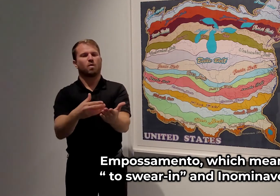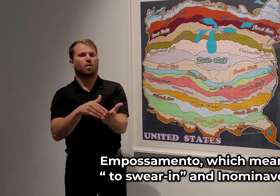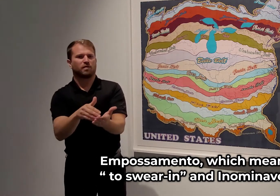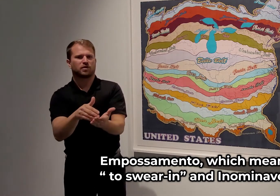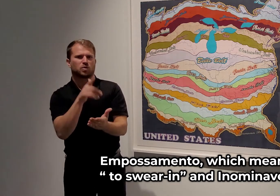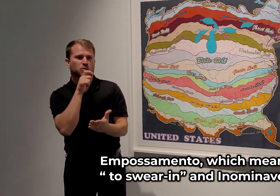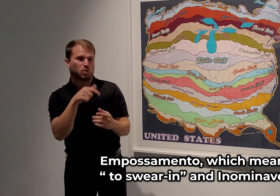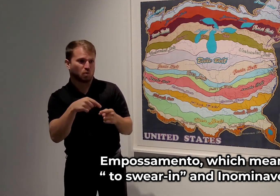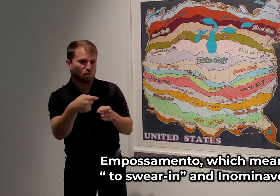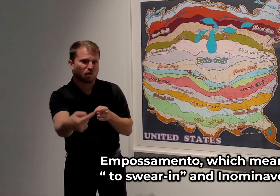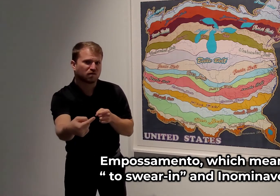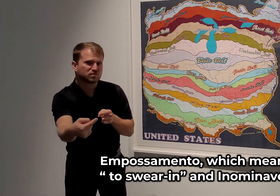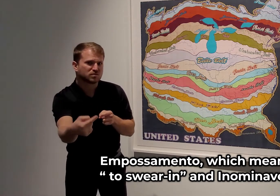these borders and why?